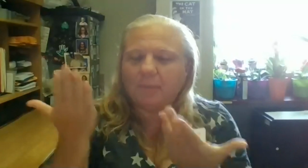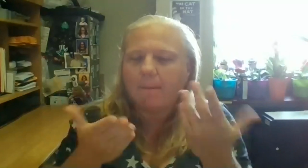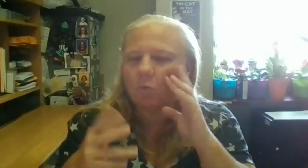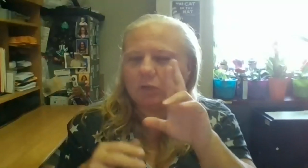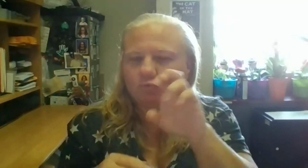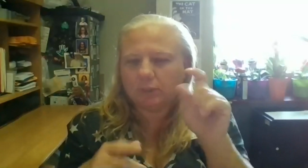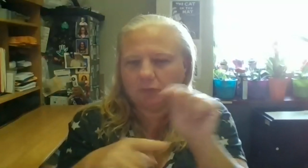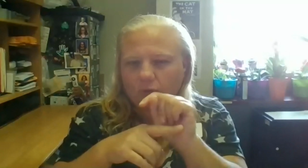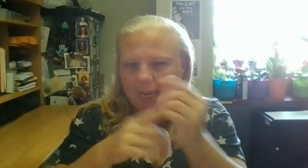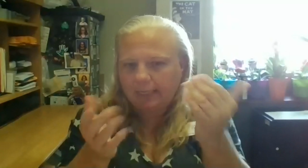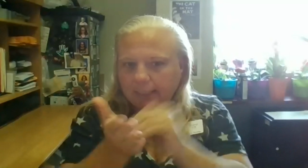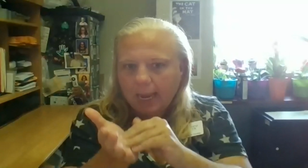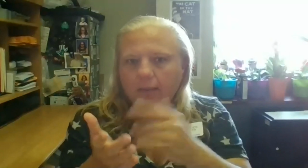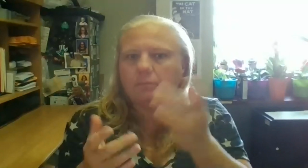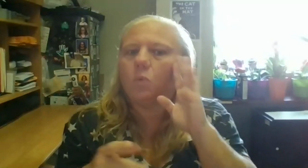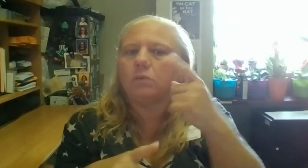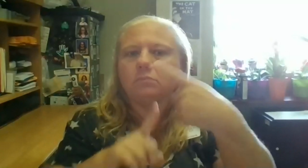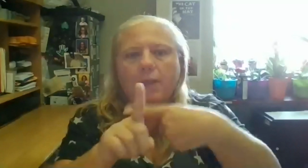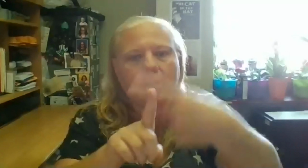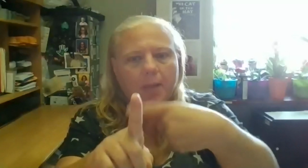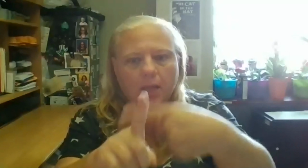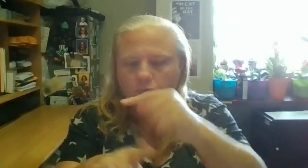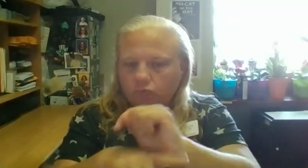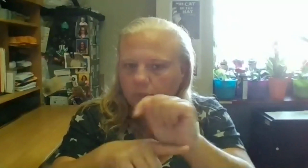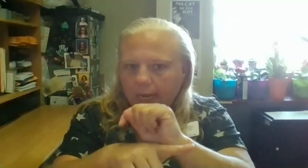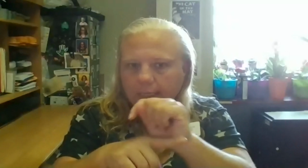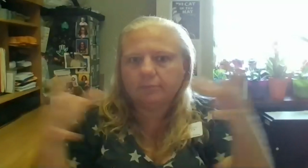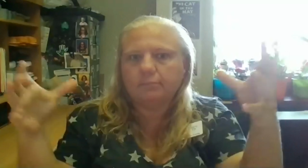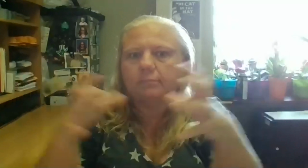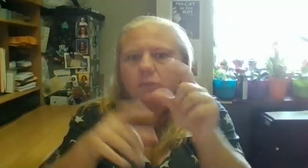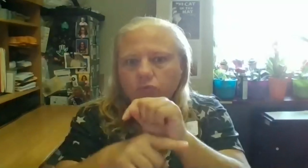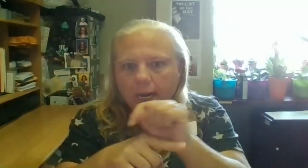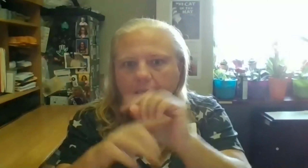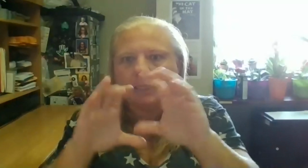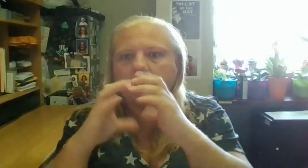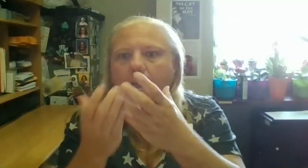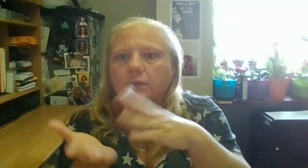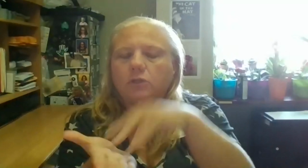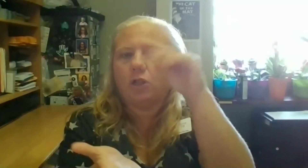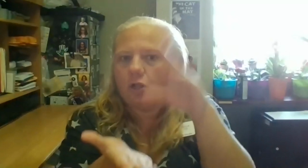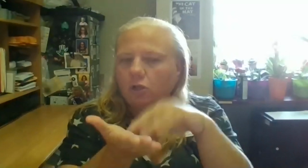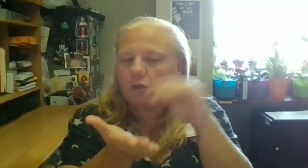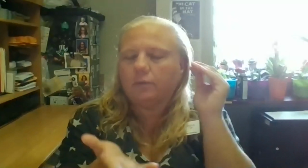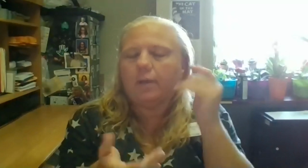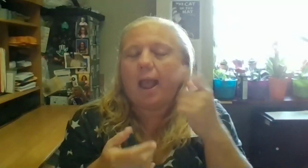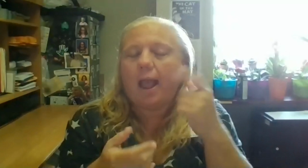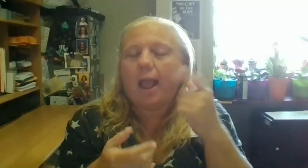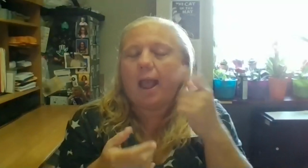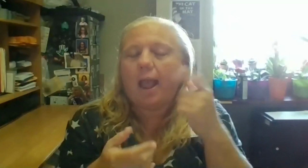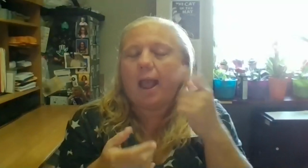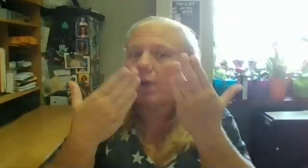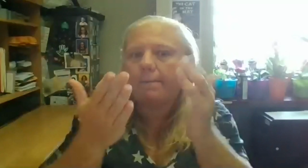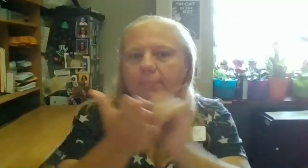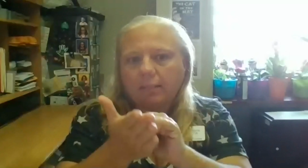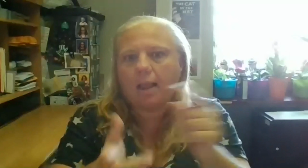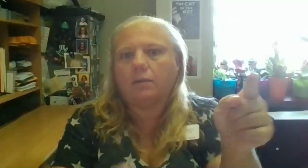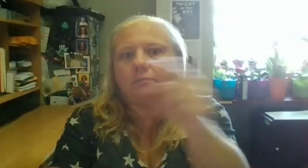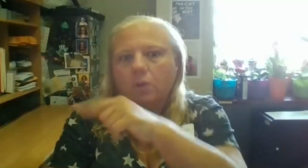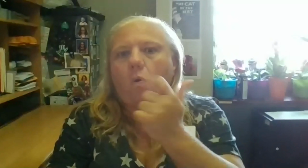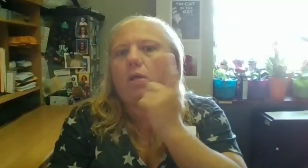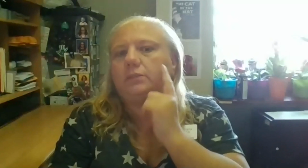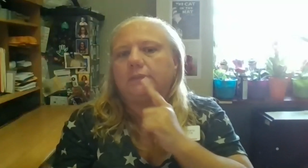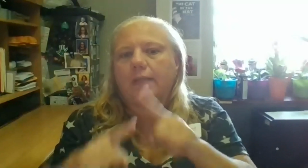this was back in, then again in 2015, we did a retraining again, and we've been trying to do these trainings monthly to keep everyone